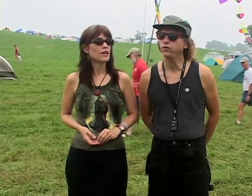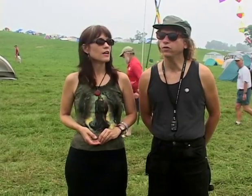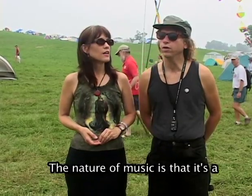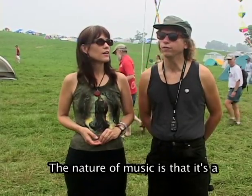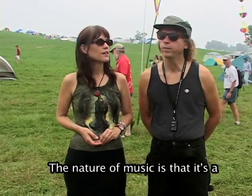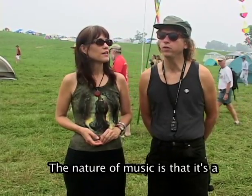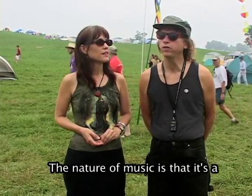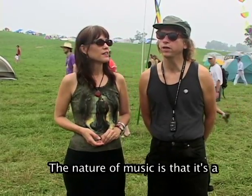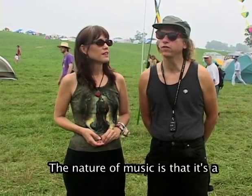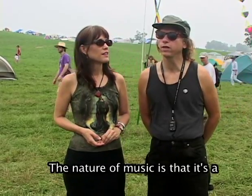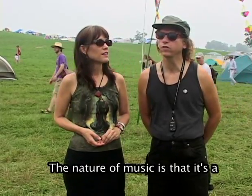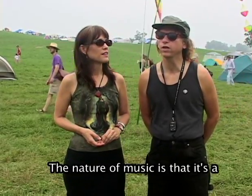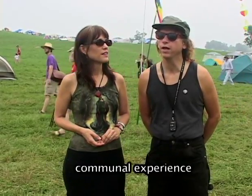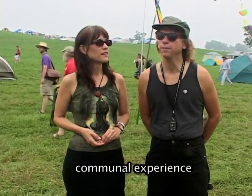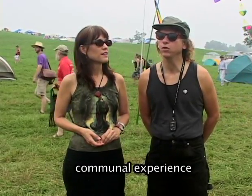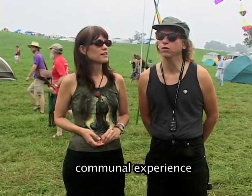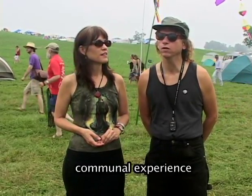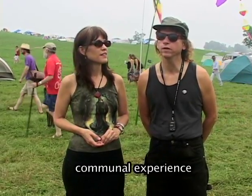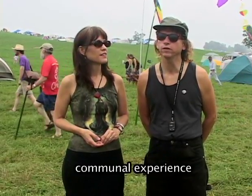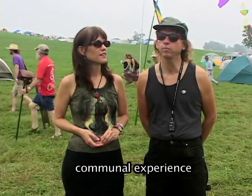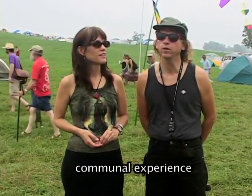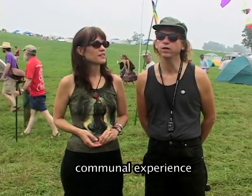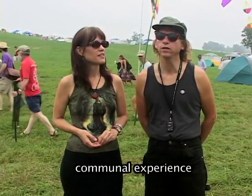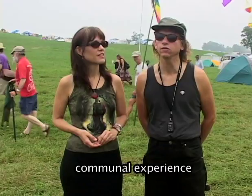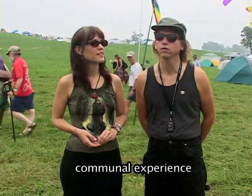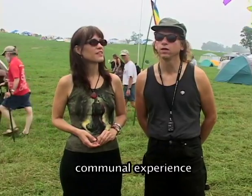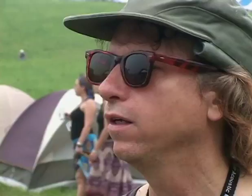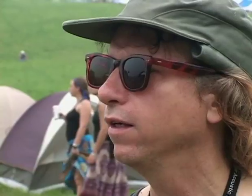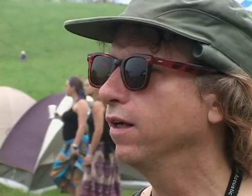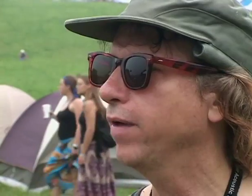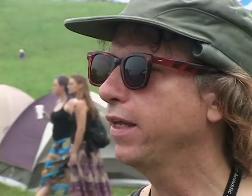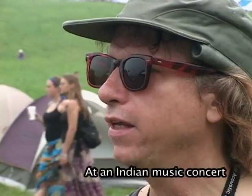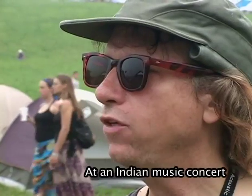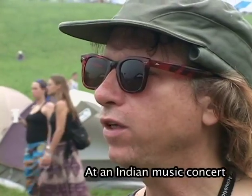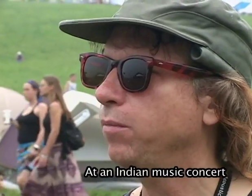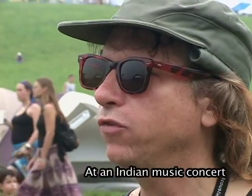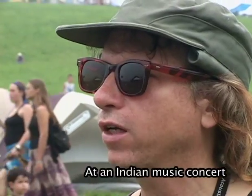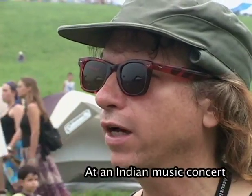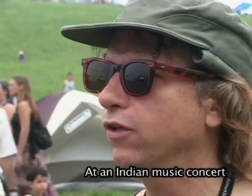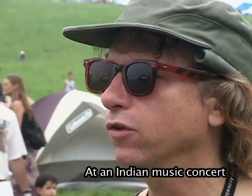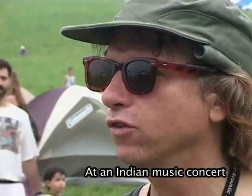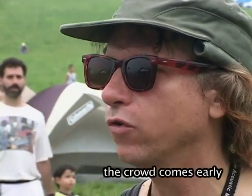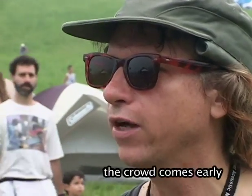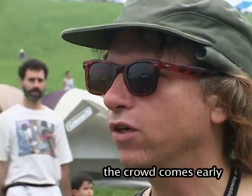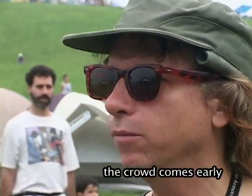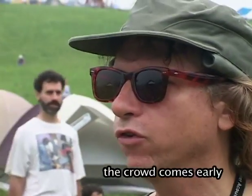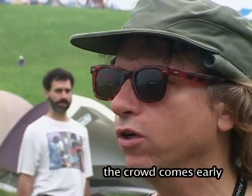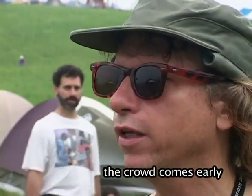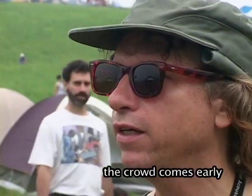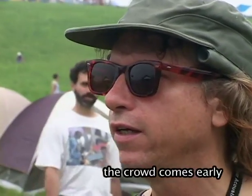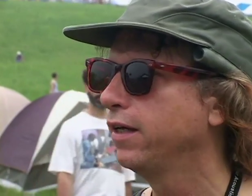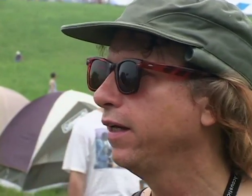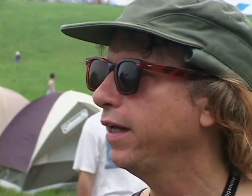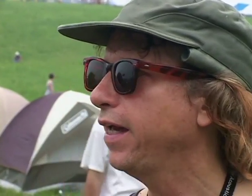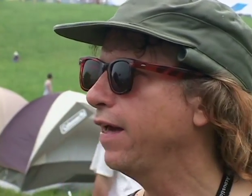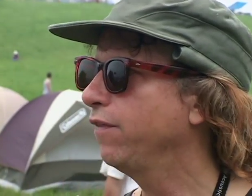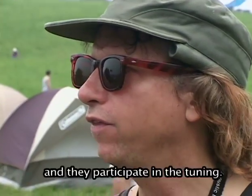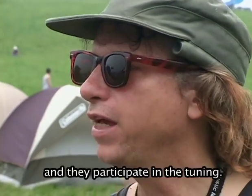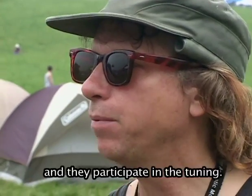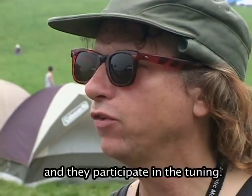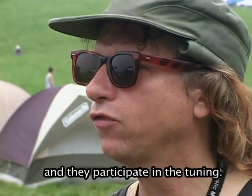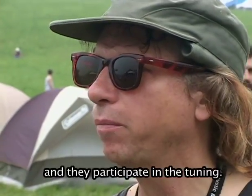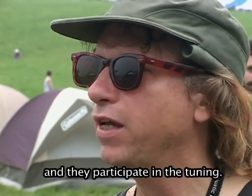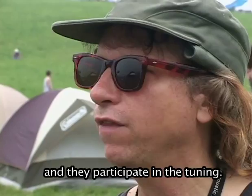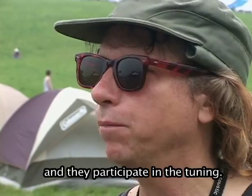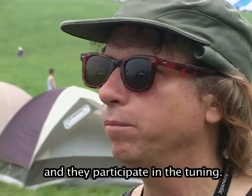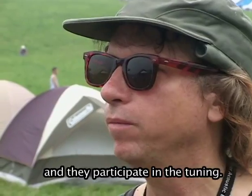The nature of music is that it's a communal experience. At an Indian music concert, the crowd comes early and